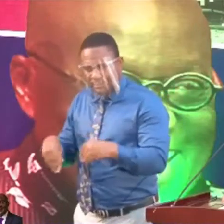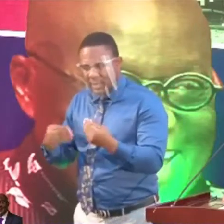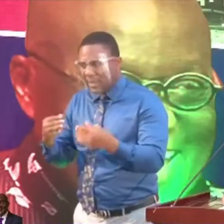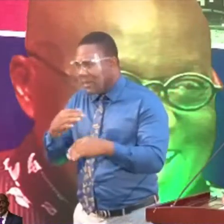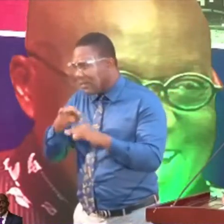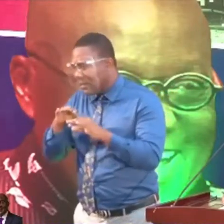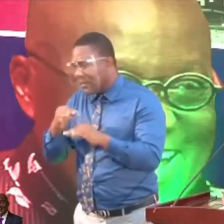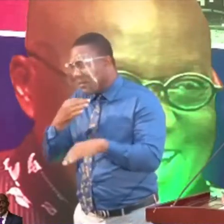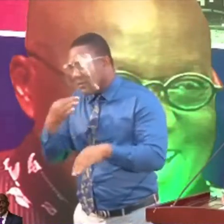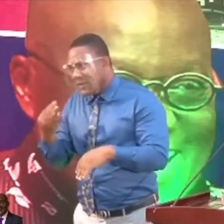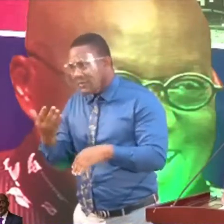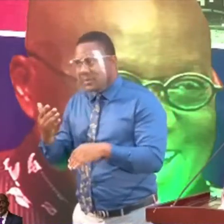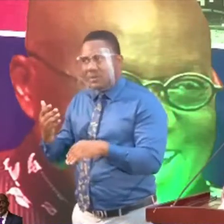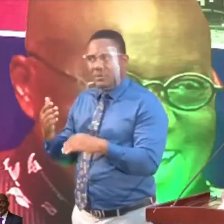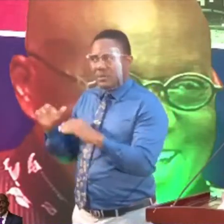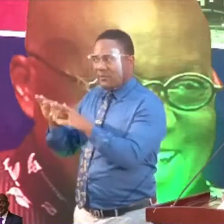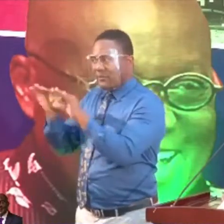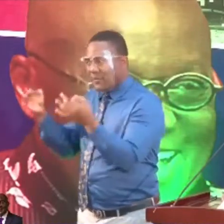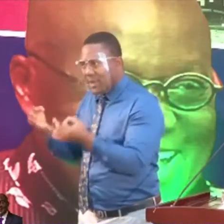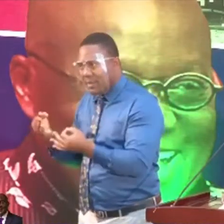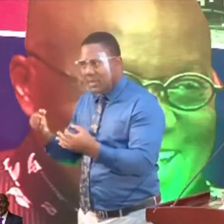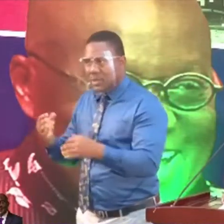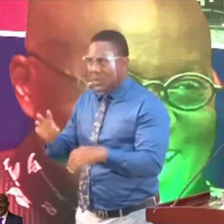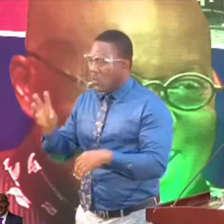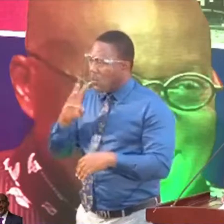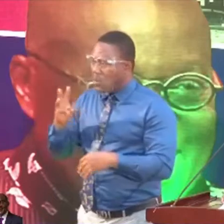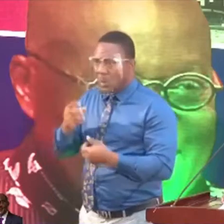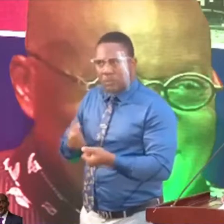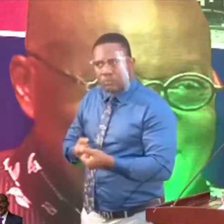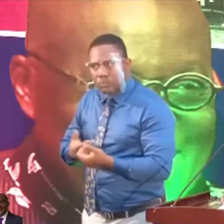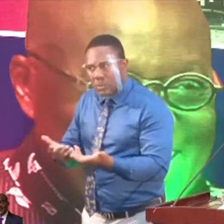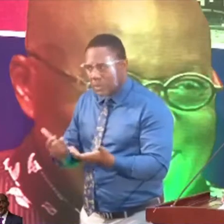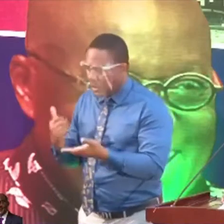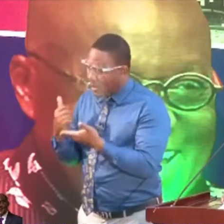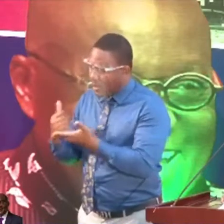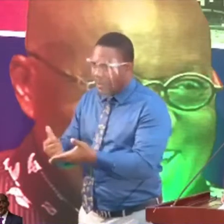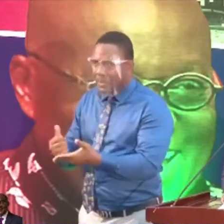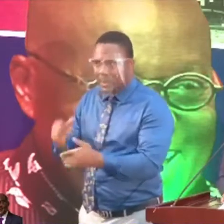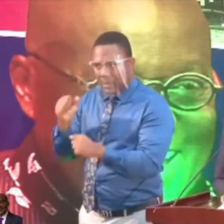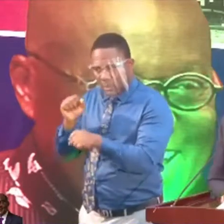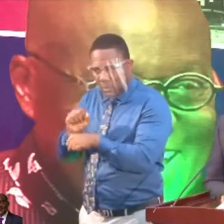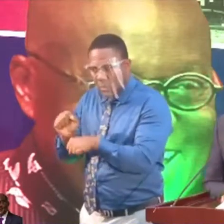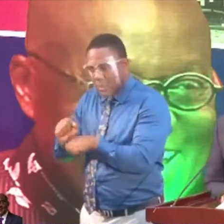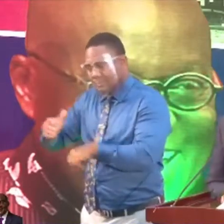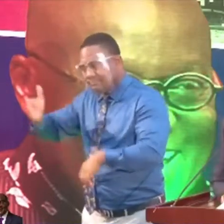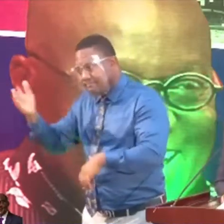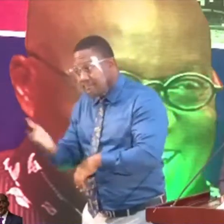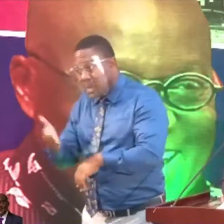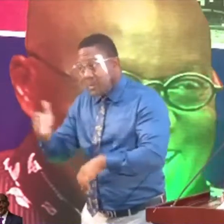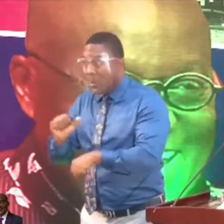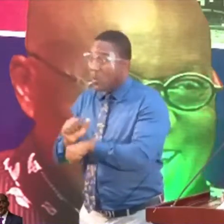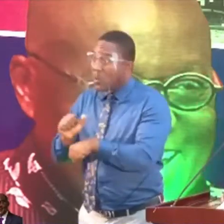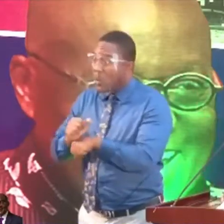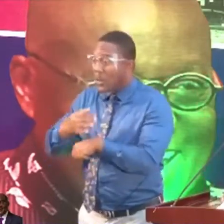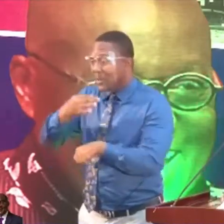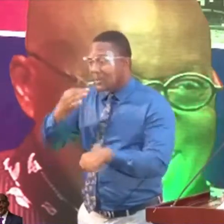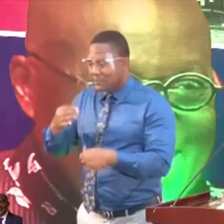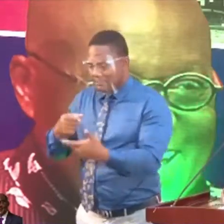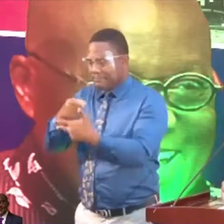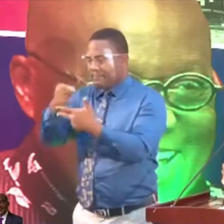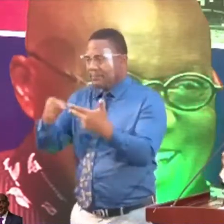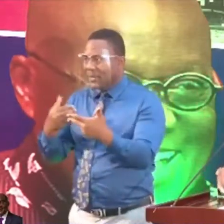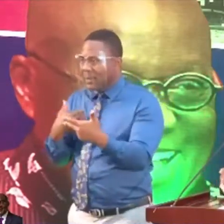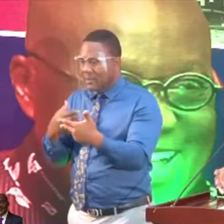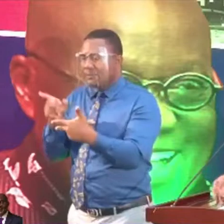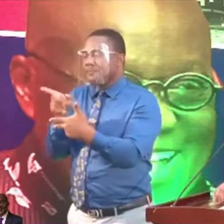households access to water for all year-round farming. Under the plan, we have 3 components. We